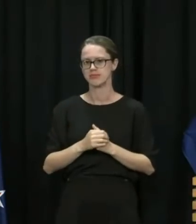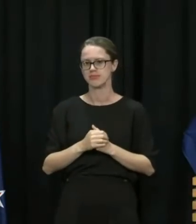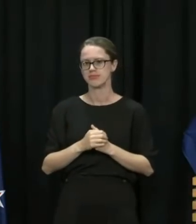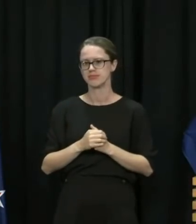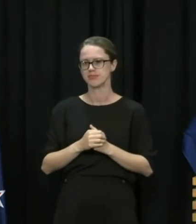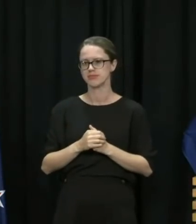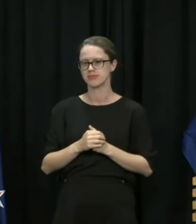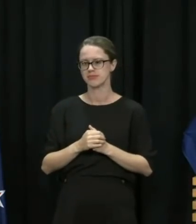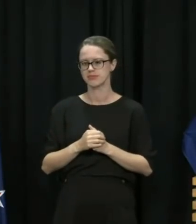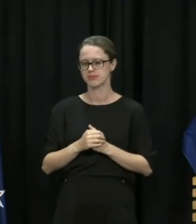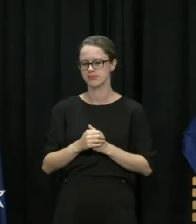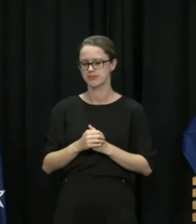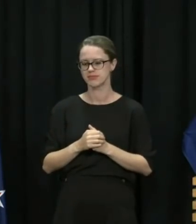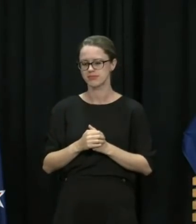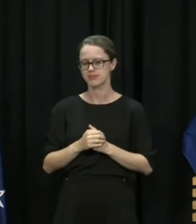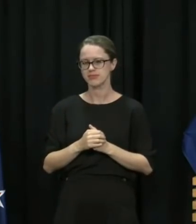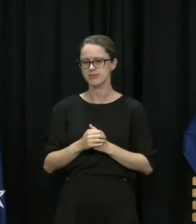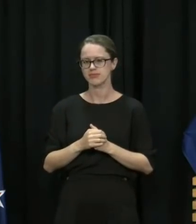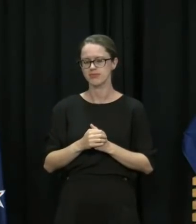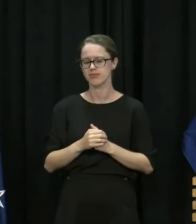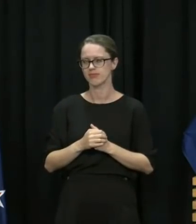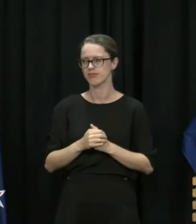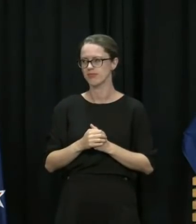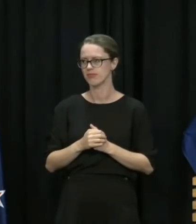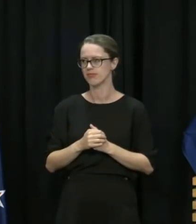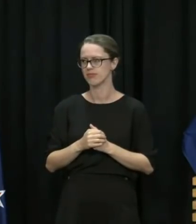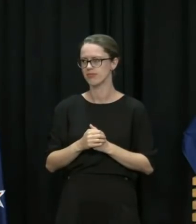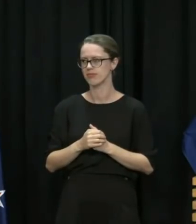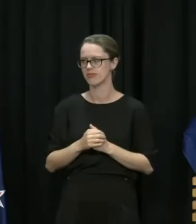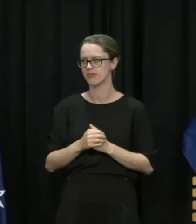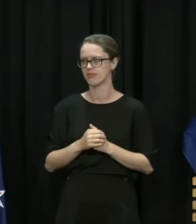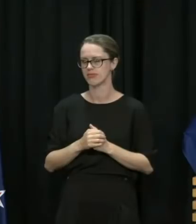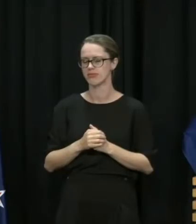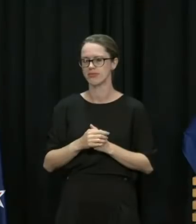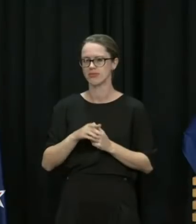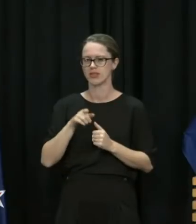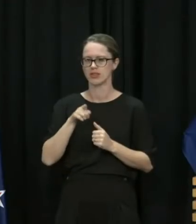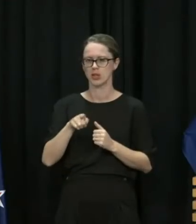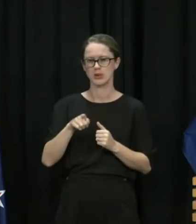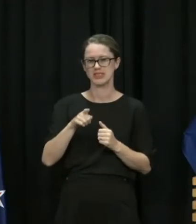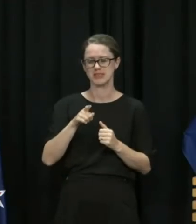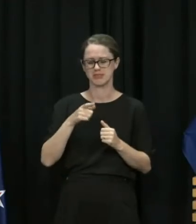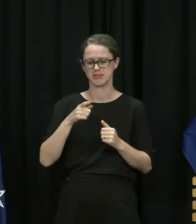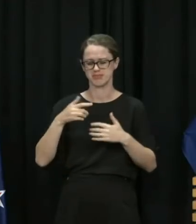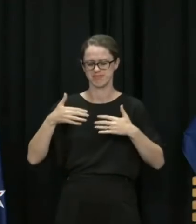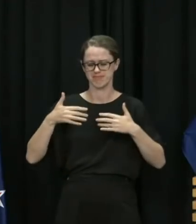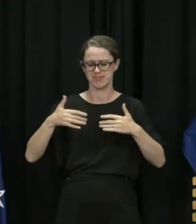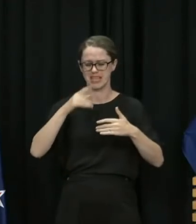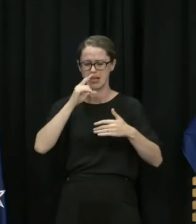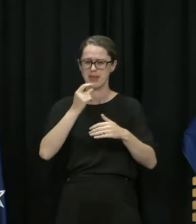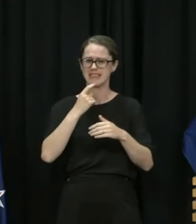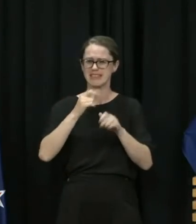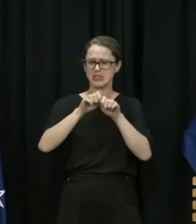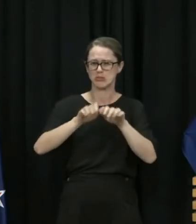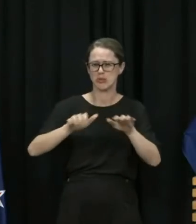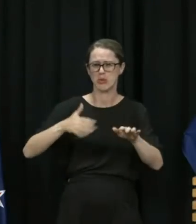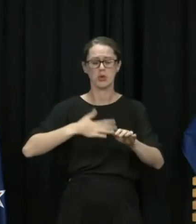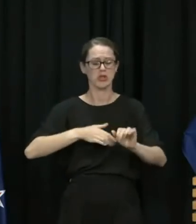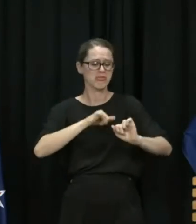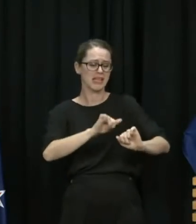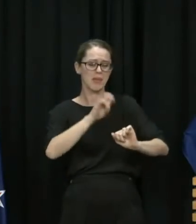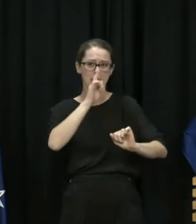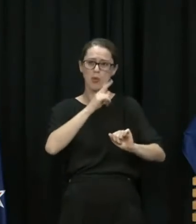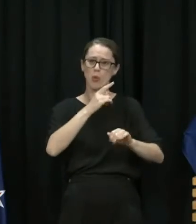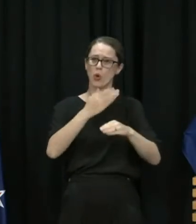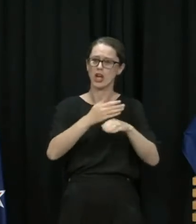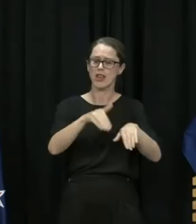over time, because of the way a virus behaves, that gets worse, not better. And so, yes, of course, we want to protect those who work at the front